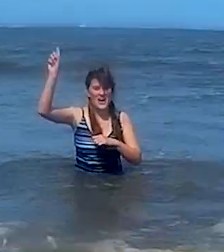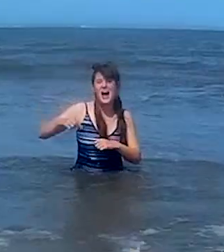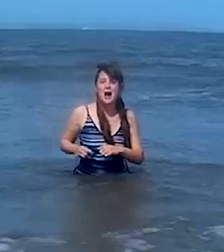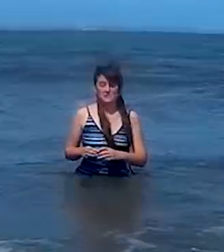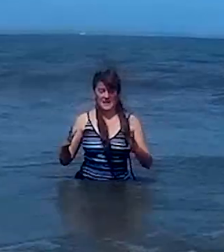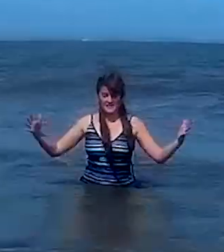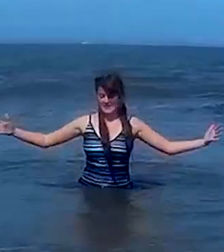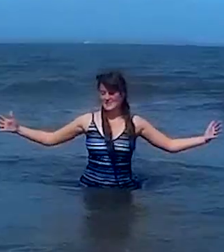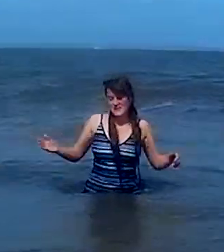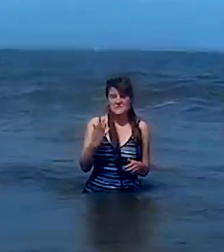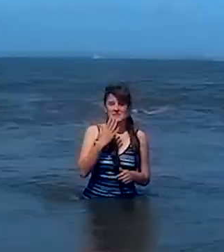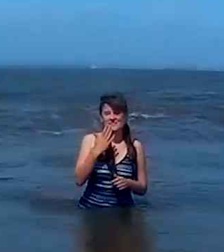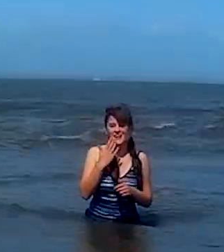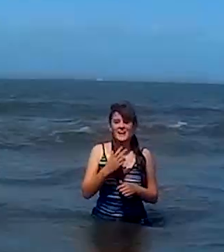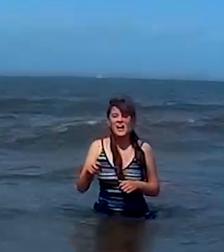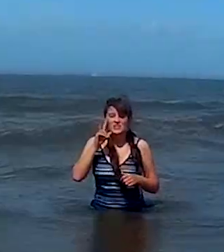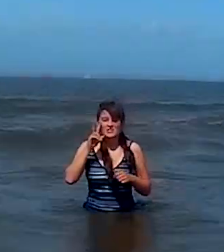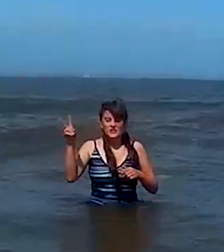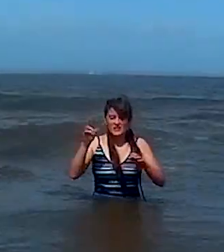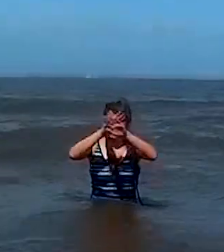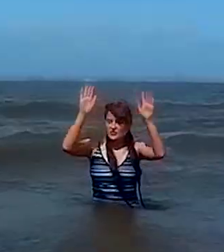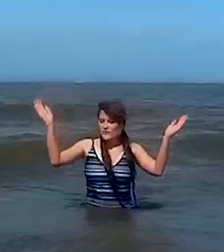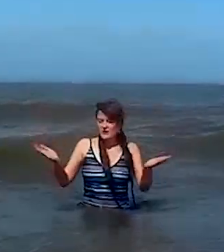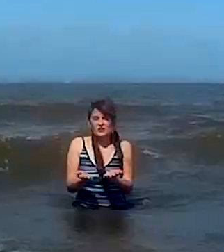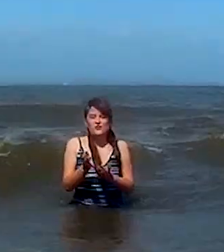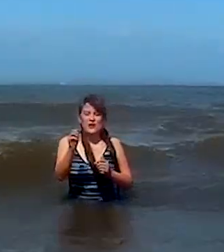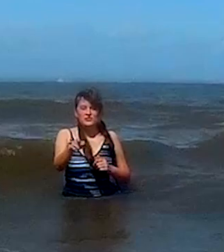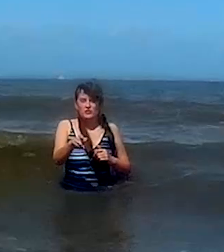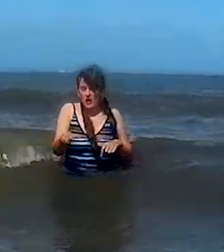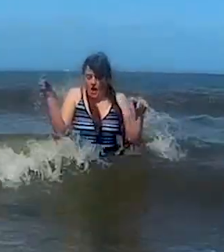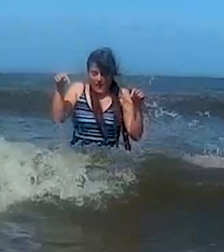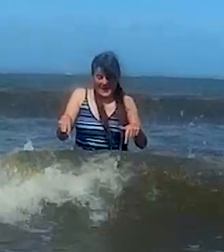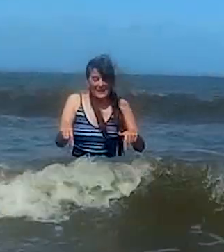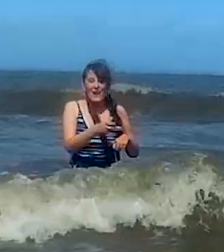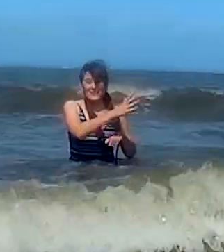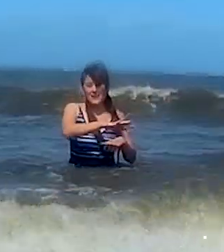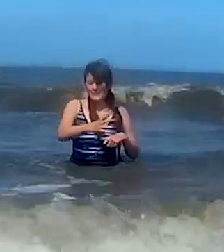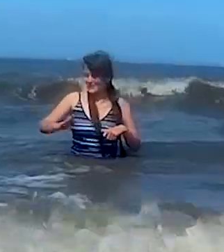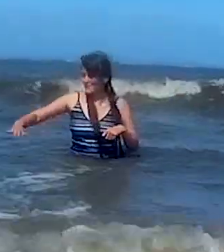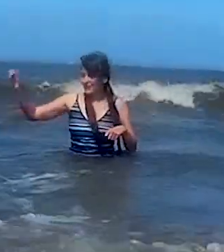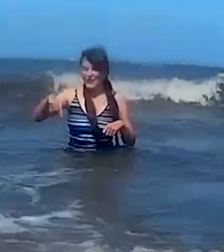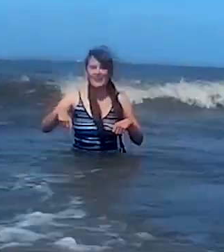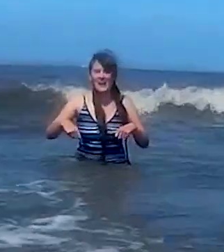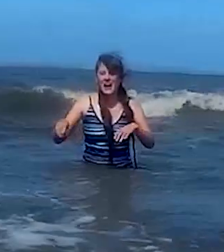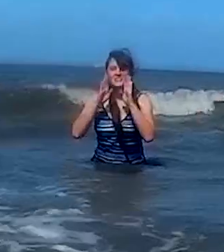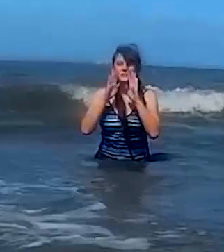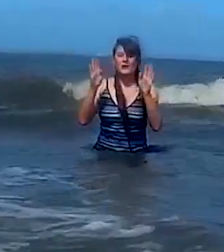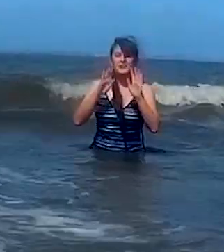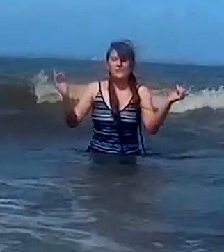there, but that is a big mistake. Just look at the world around you, right here on the ocean floor. Such